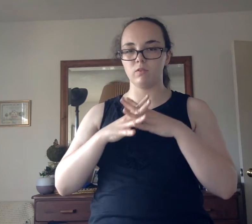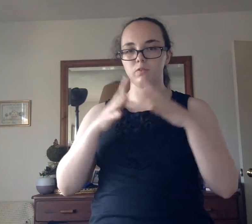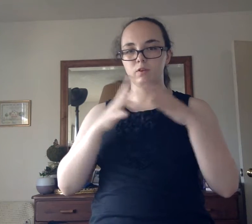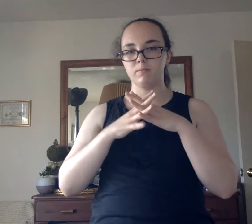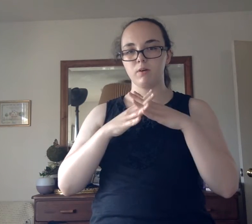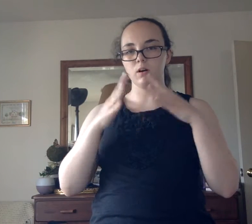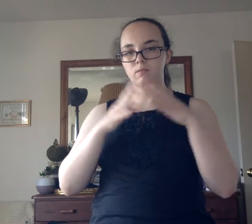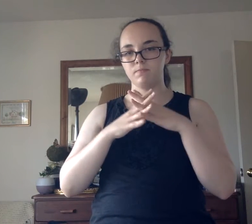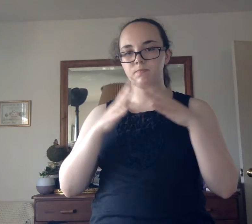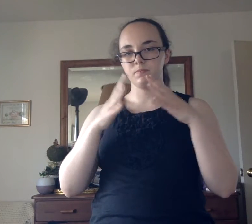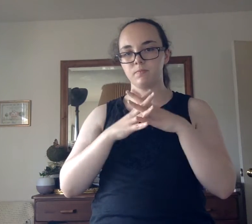Football,